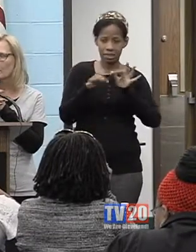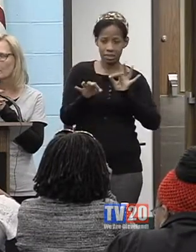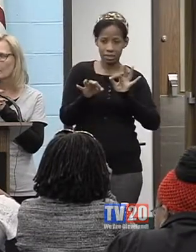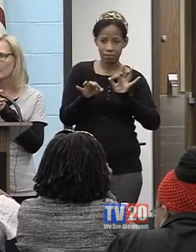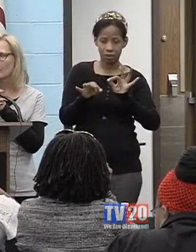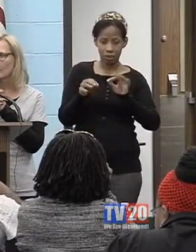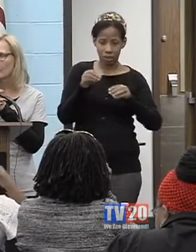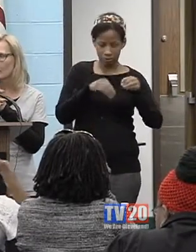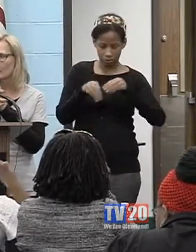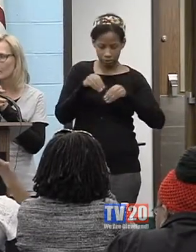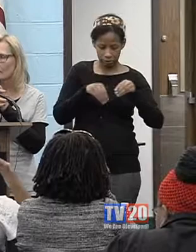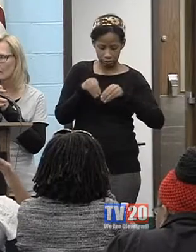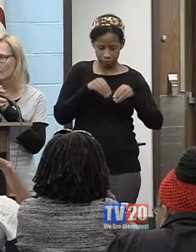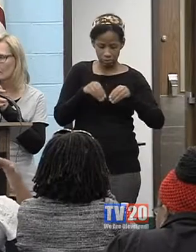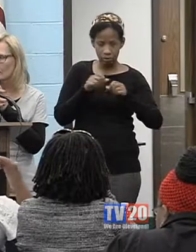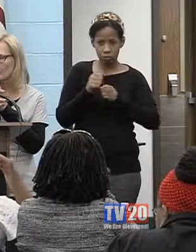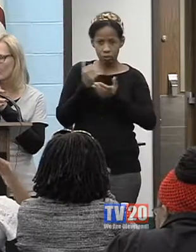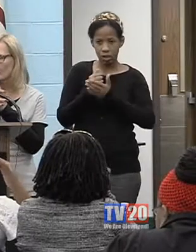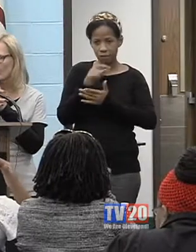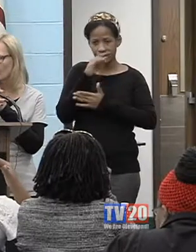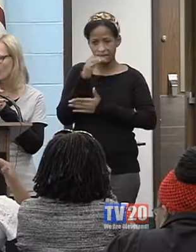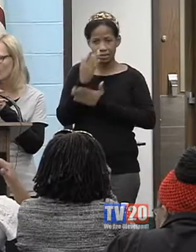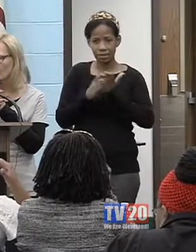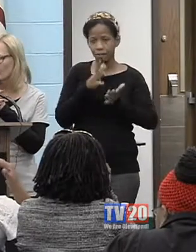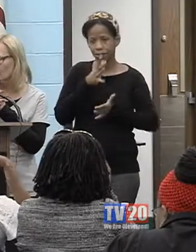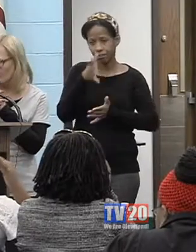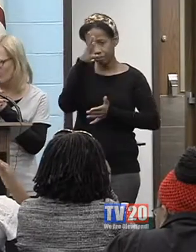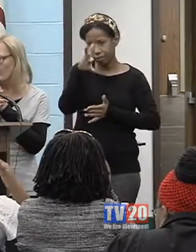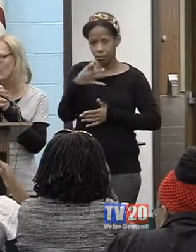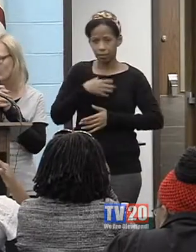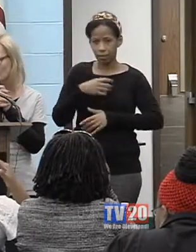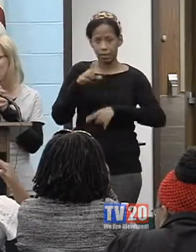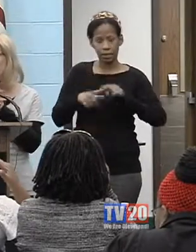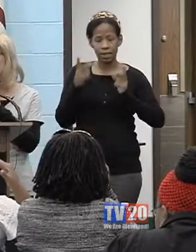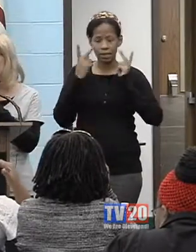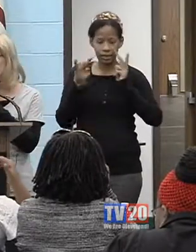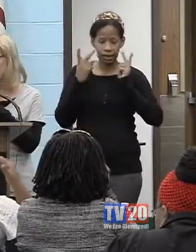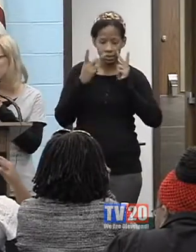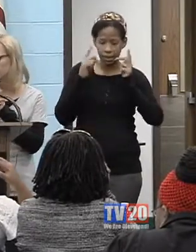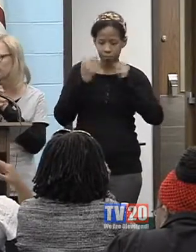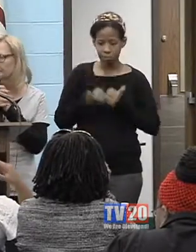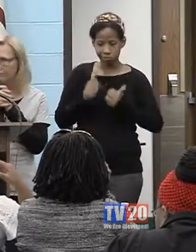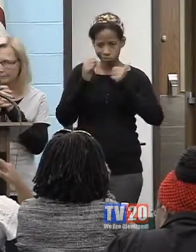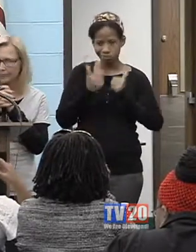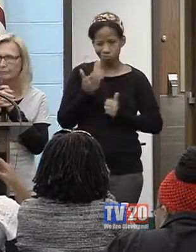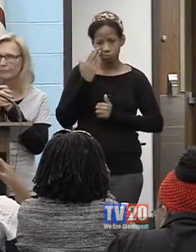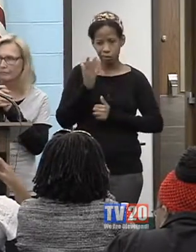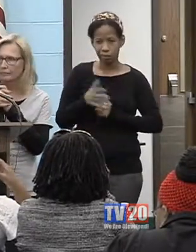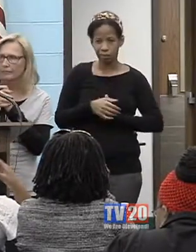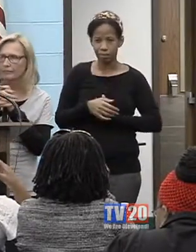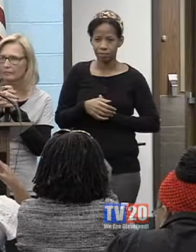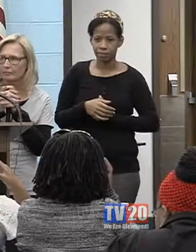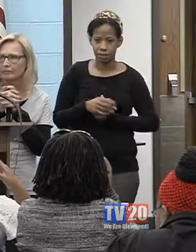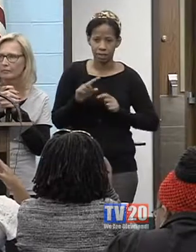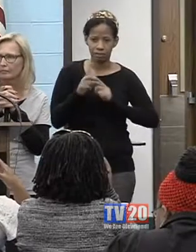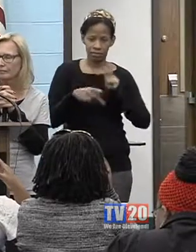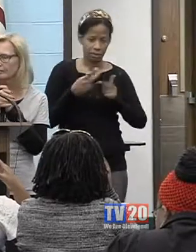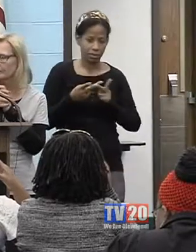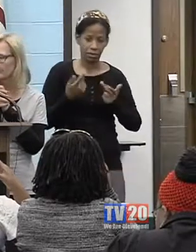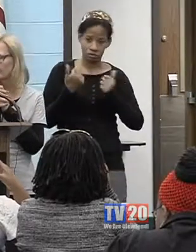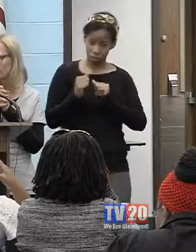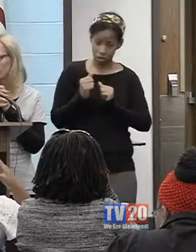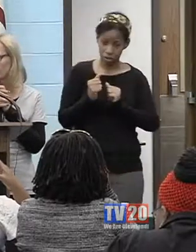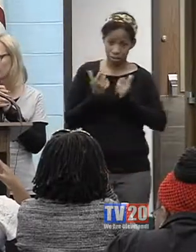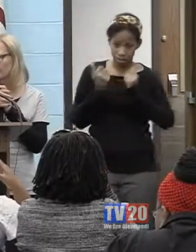put the small pieces in so you don't have to go all over. We teach techniques of how to sweep properly when you drop something, all different types of things, to